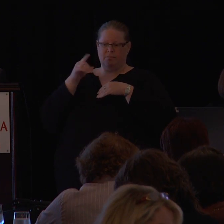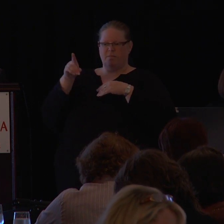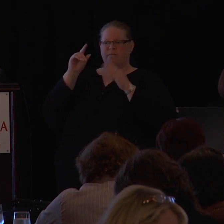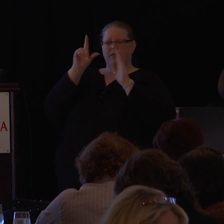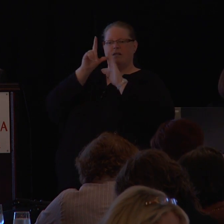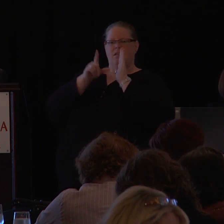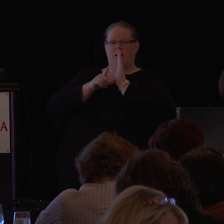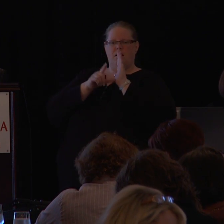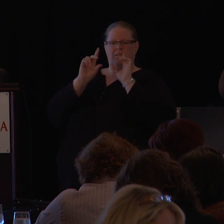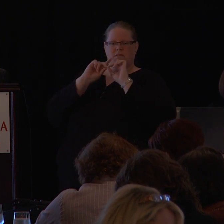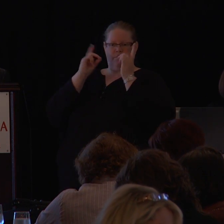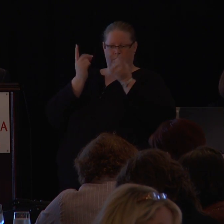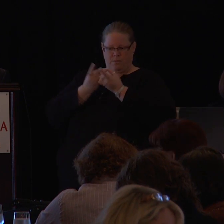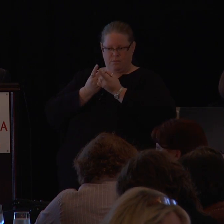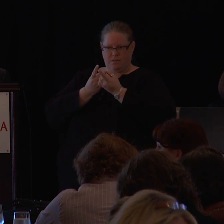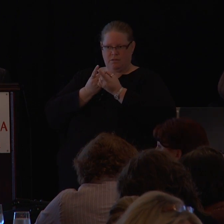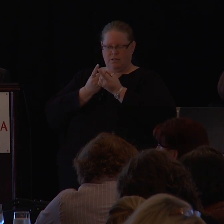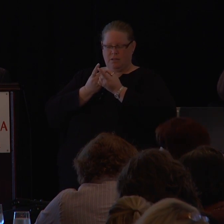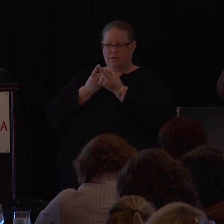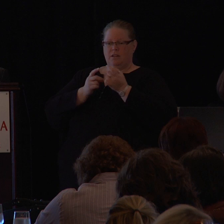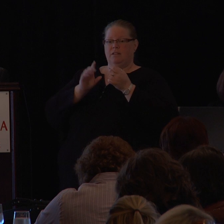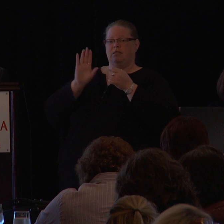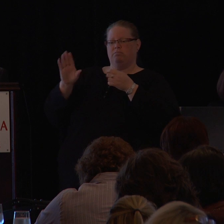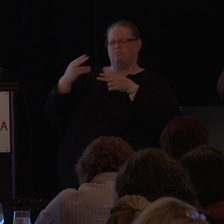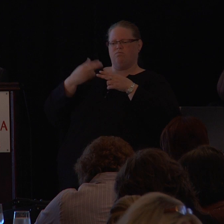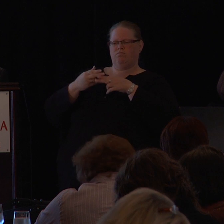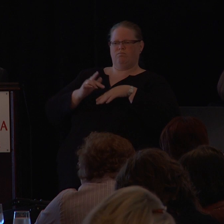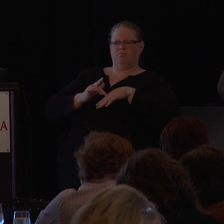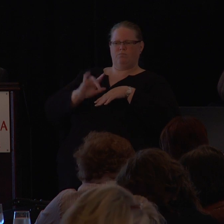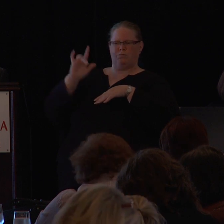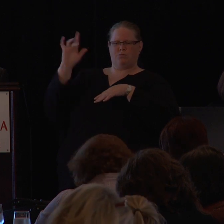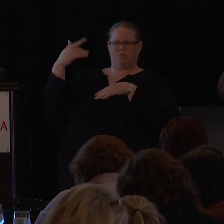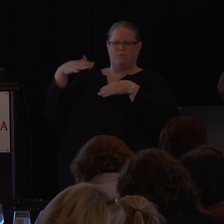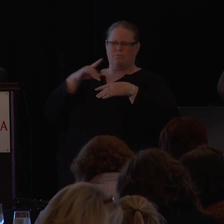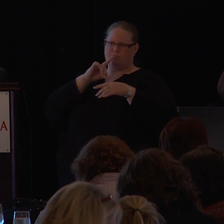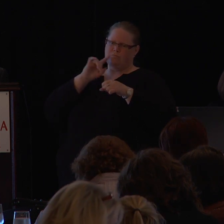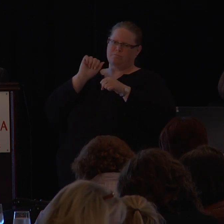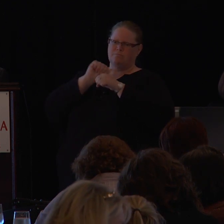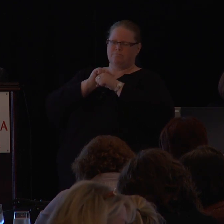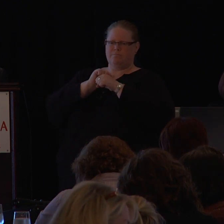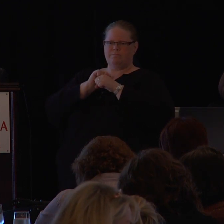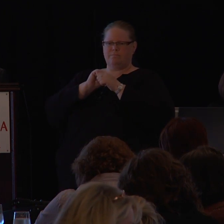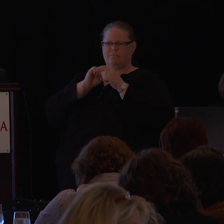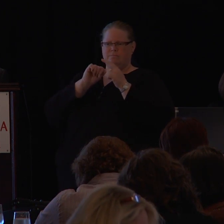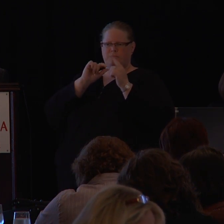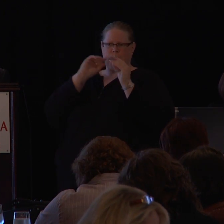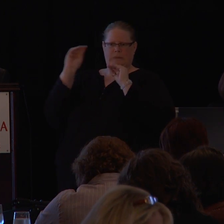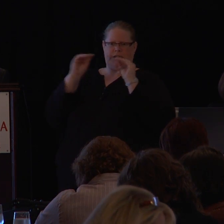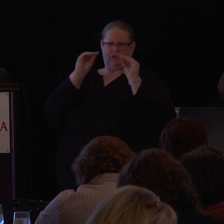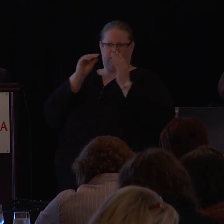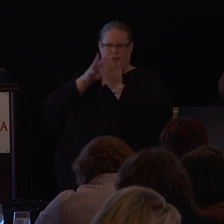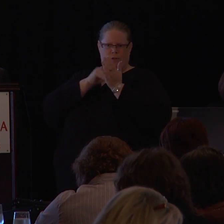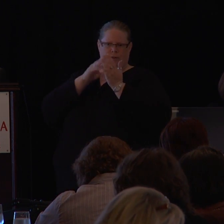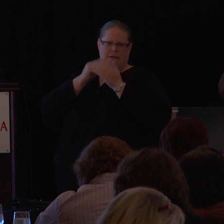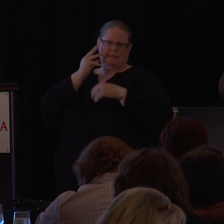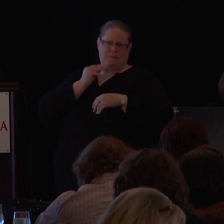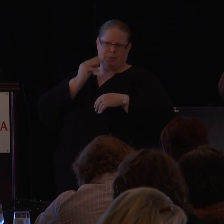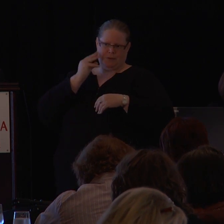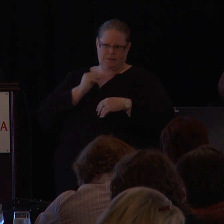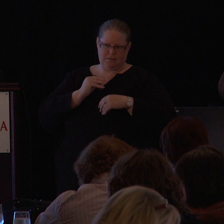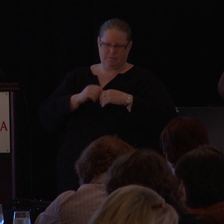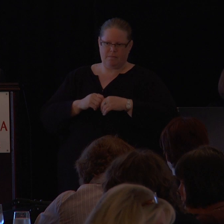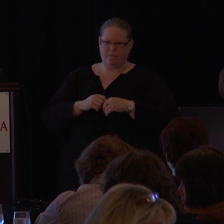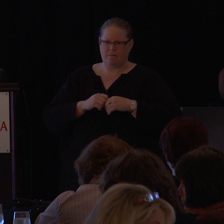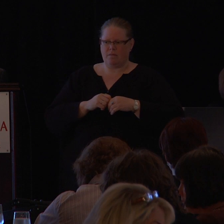Professor MacKay earned a reputation for strong commitment to the teaching and learning experience. His concern